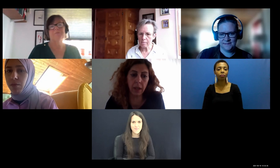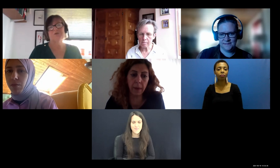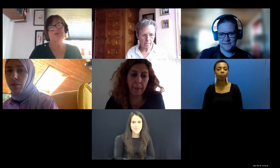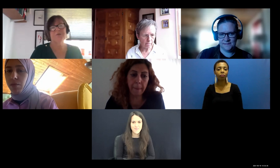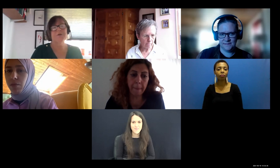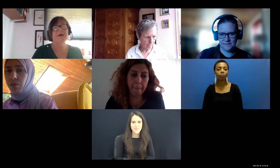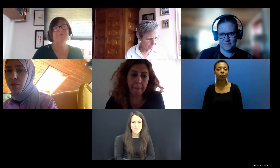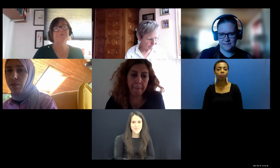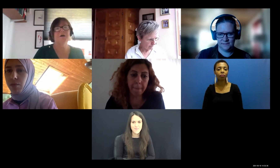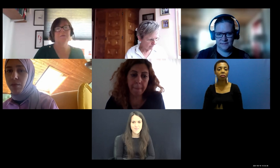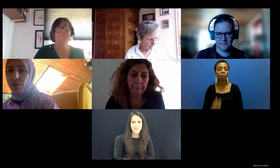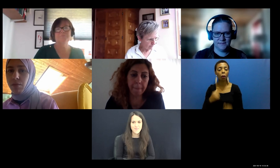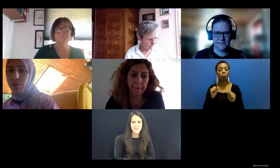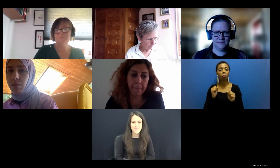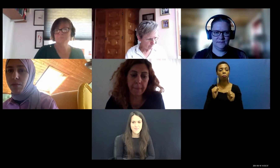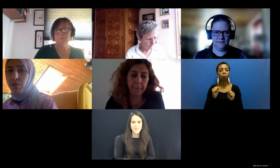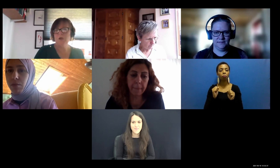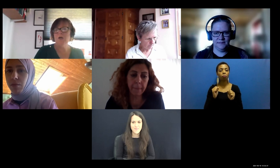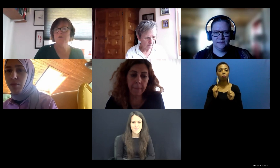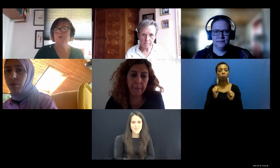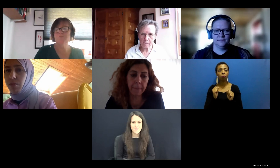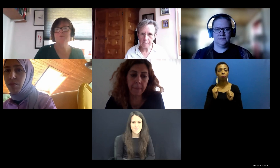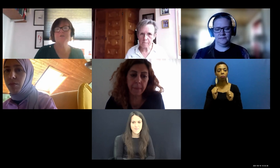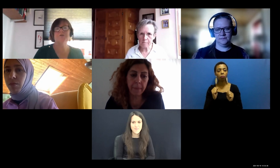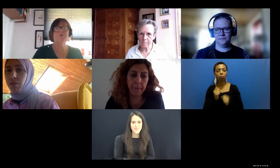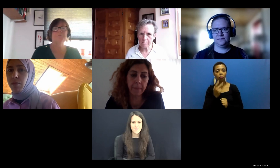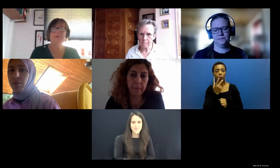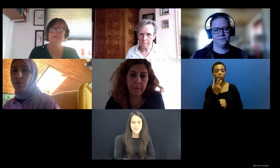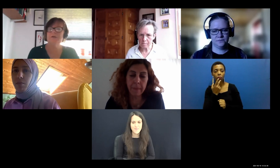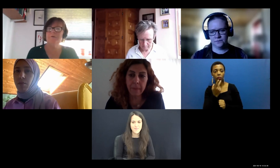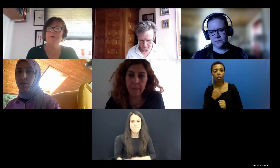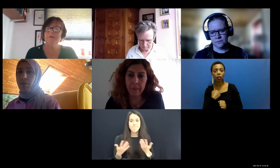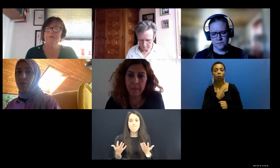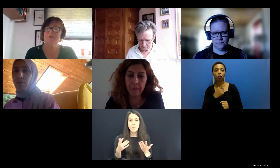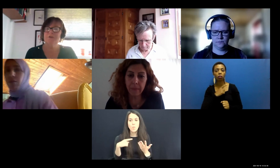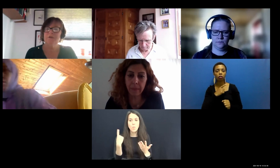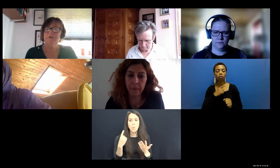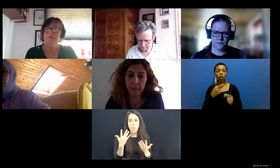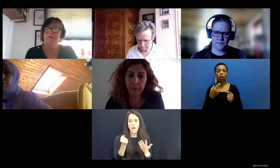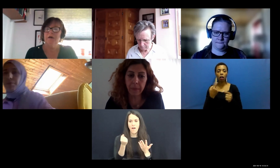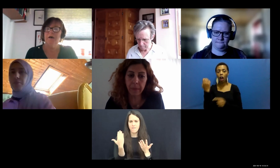I would just say we have a lot of recent European directives.